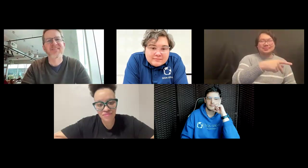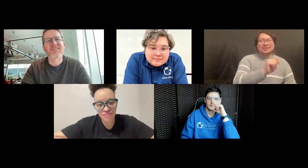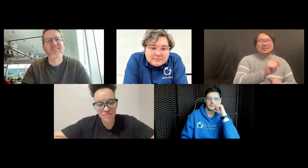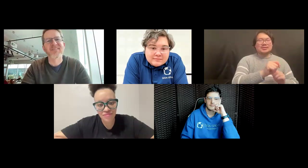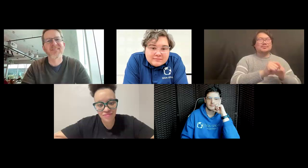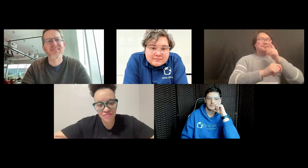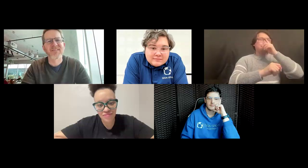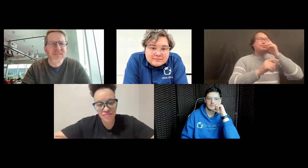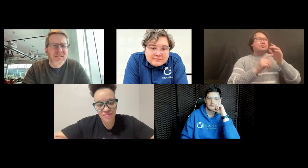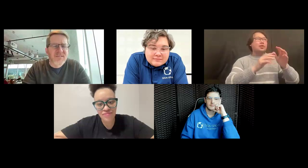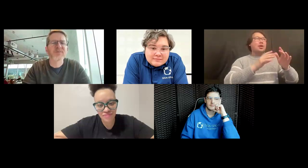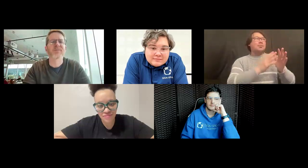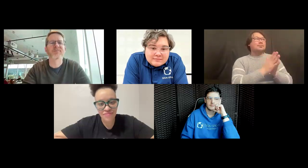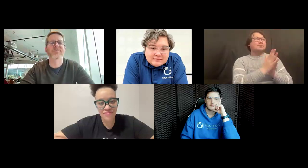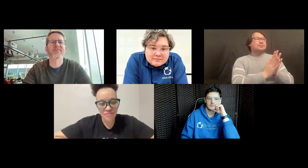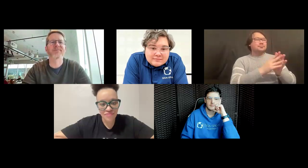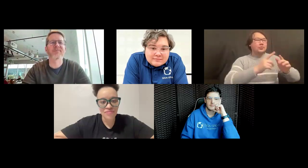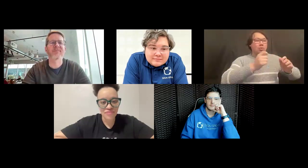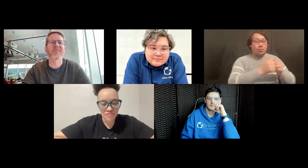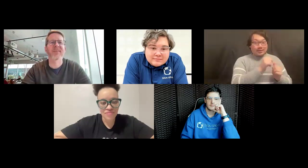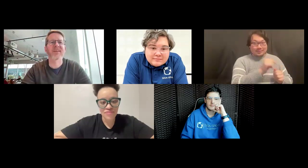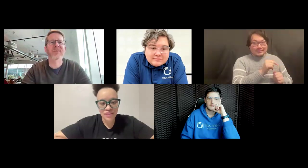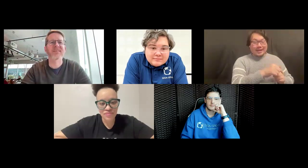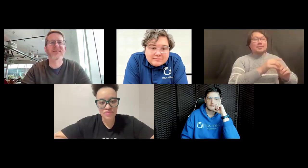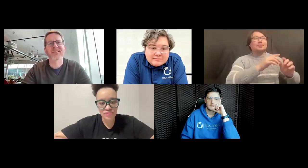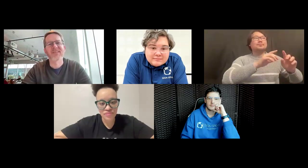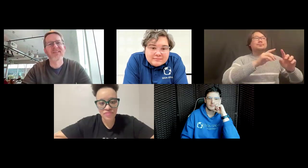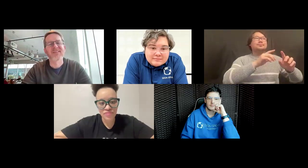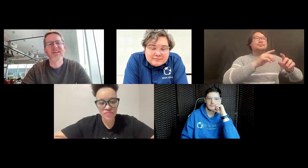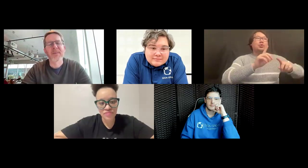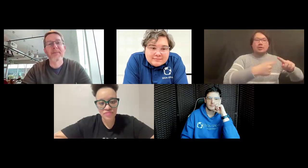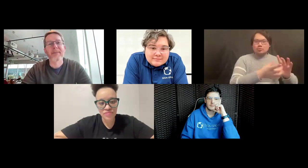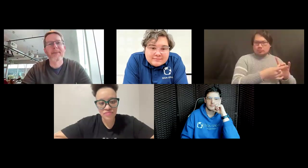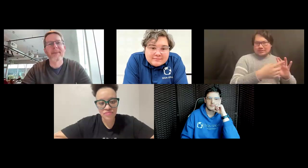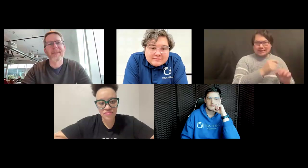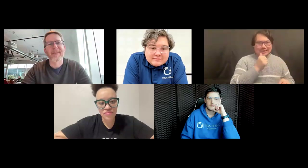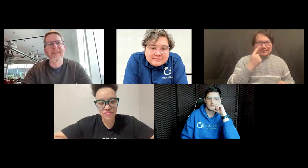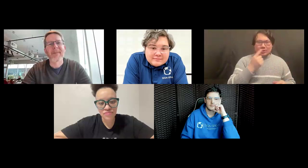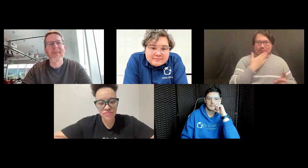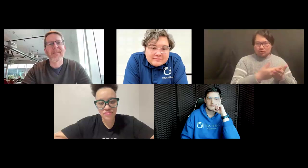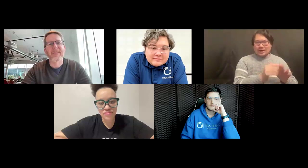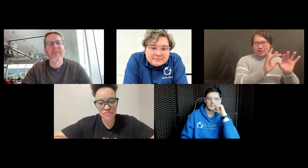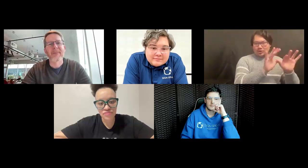two different examples. The first would be with like ChatGPT. With that type of approach,